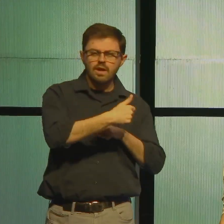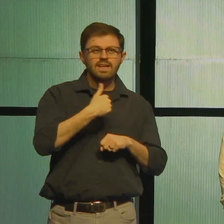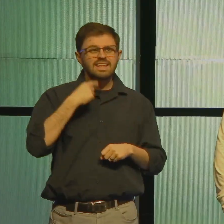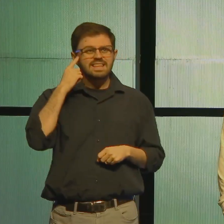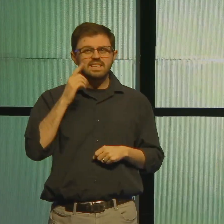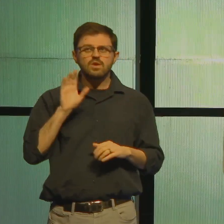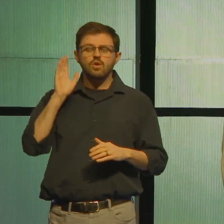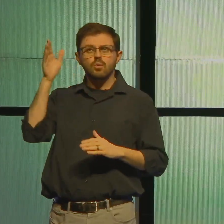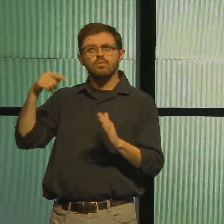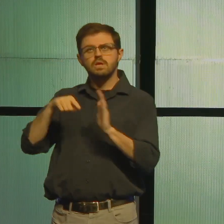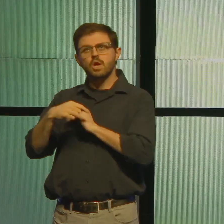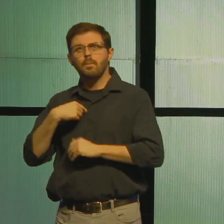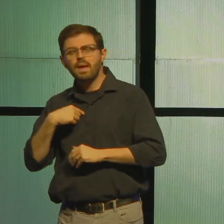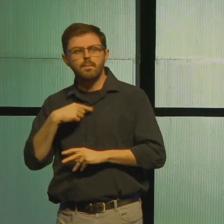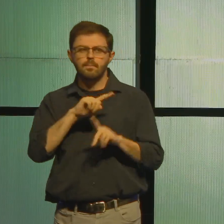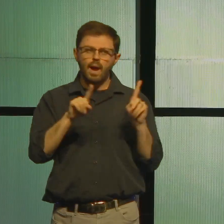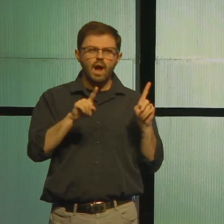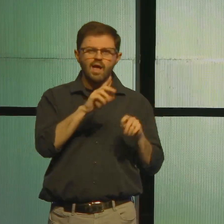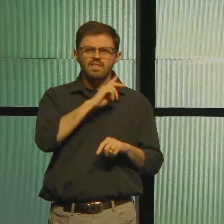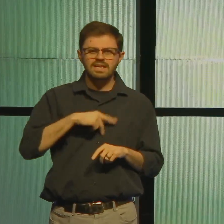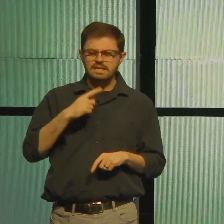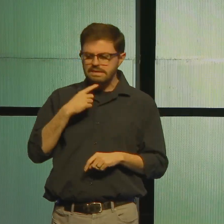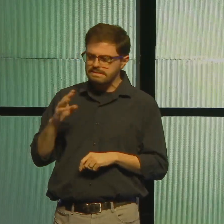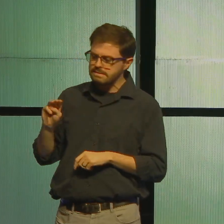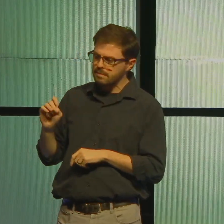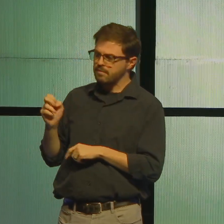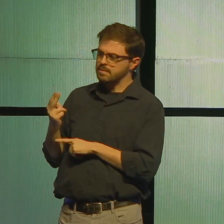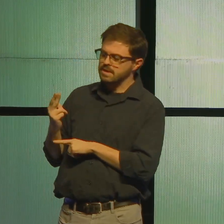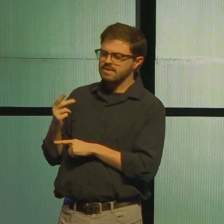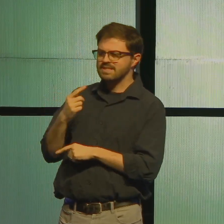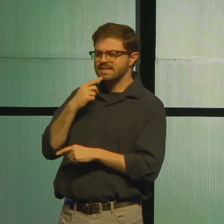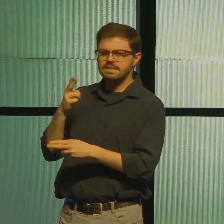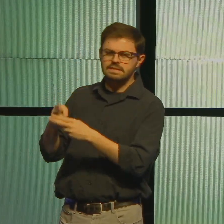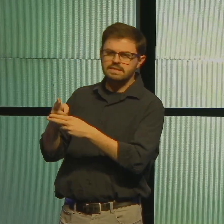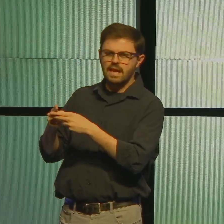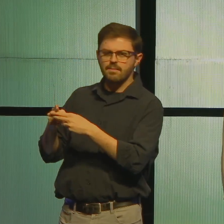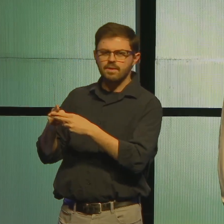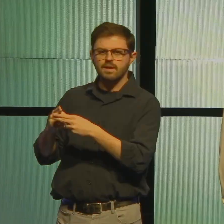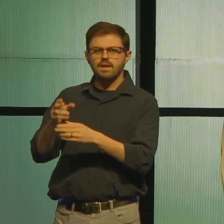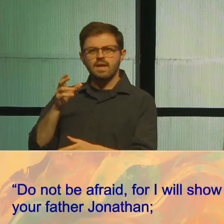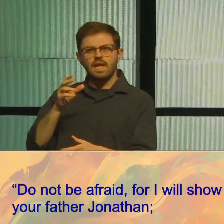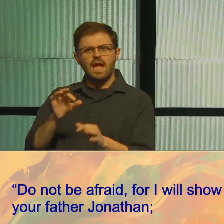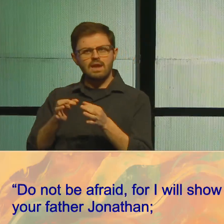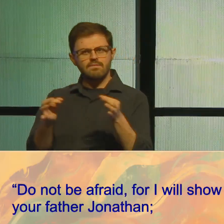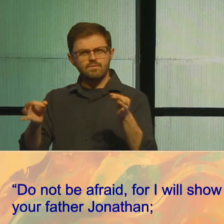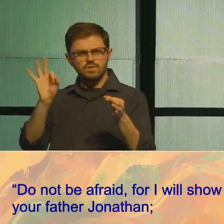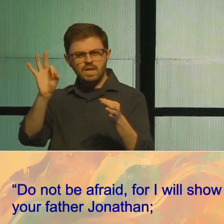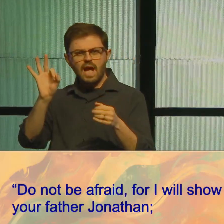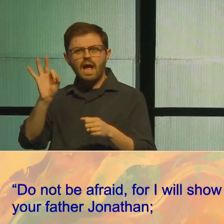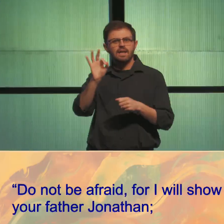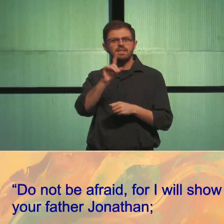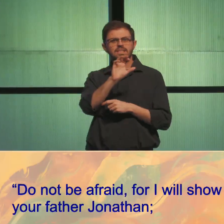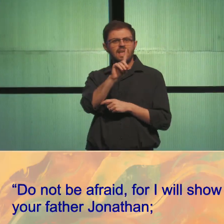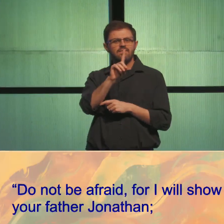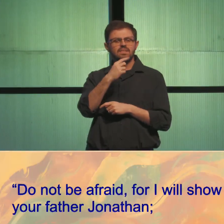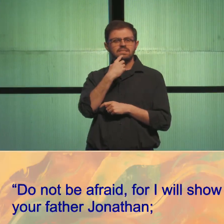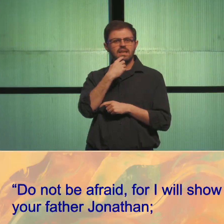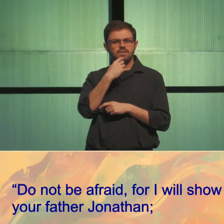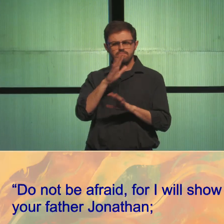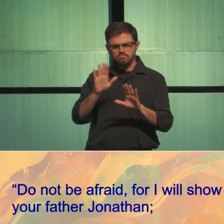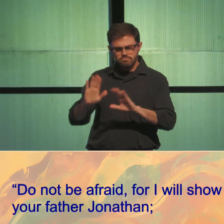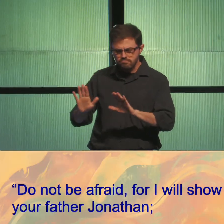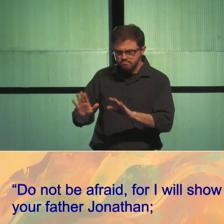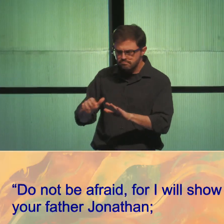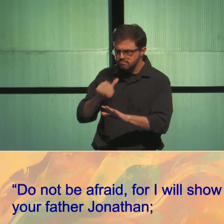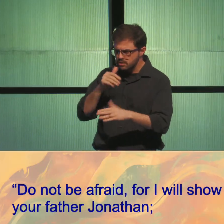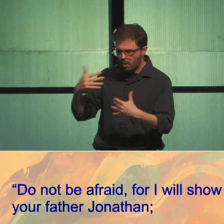says, Mephibosheth. And in verse 9, David says, don't be afraid.